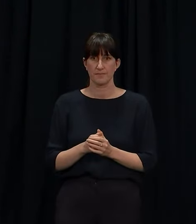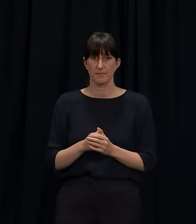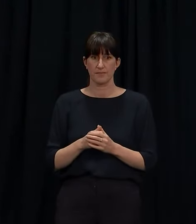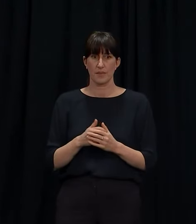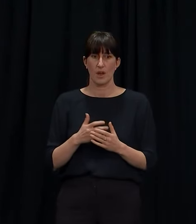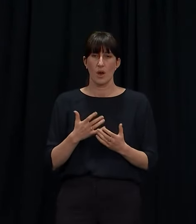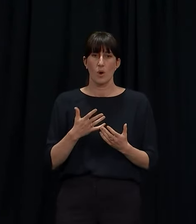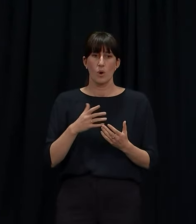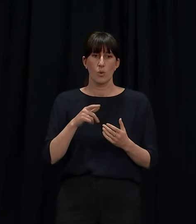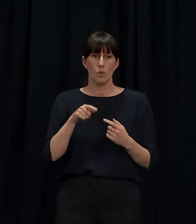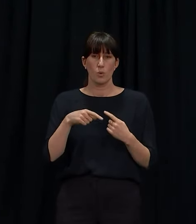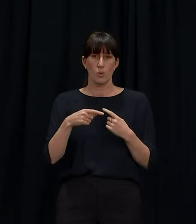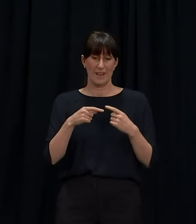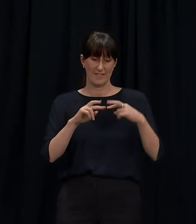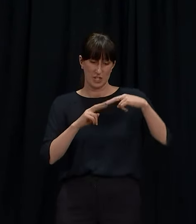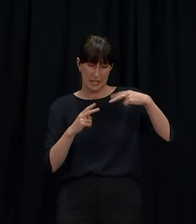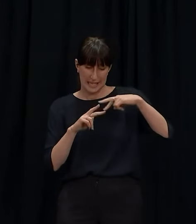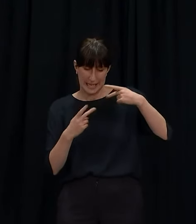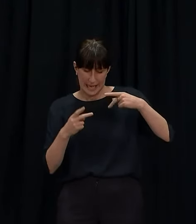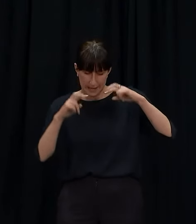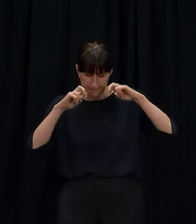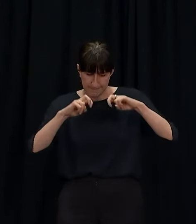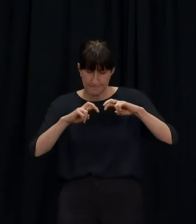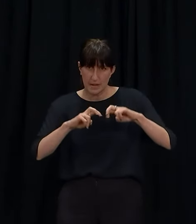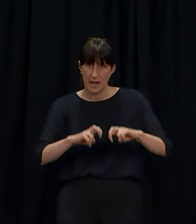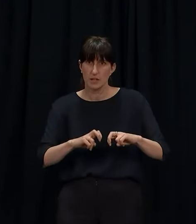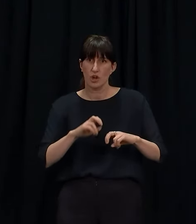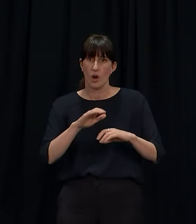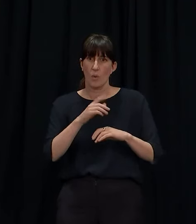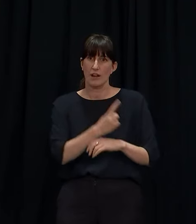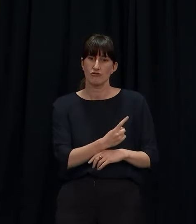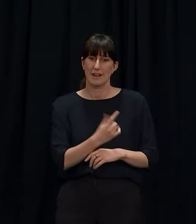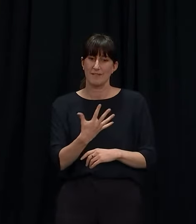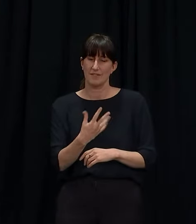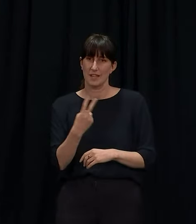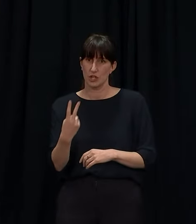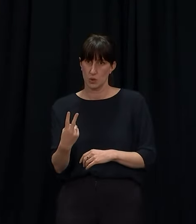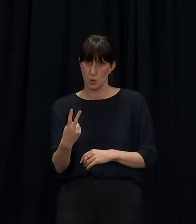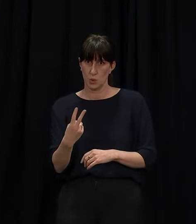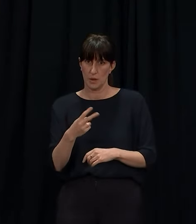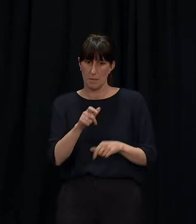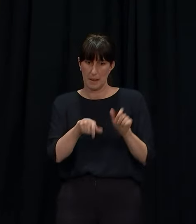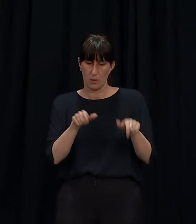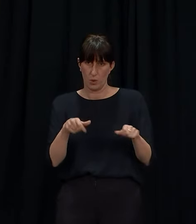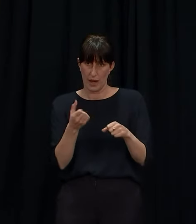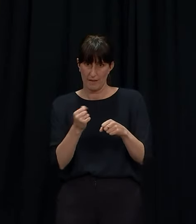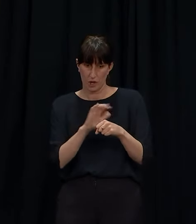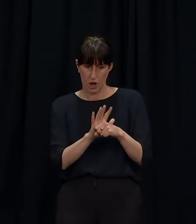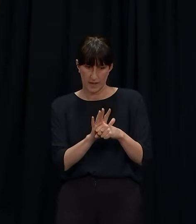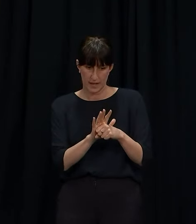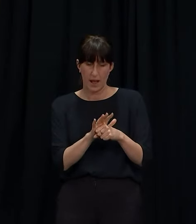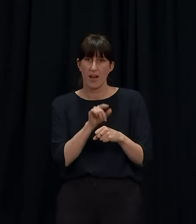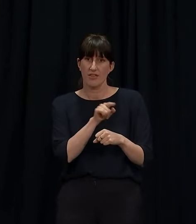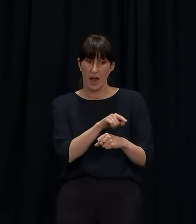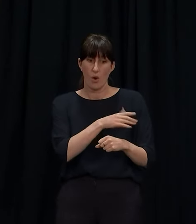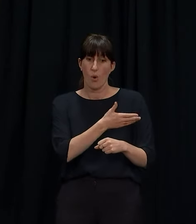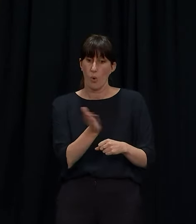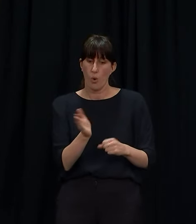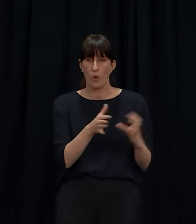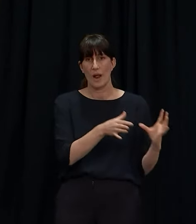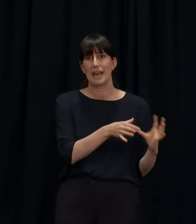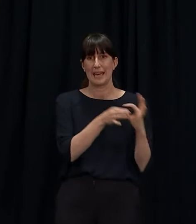community cases. The analysis of those samples has determined that they are all linked to this community outbreak.